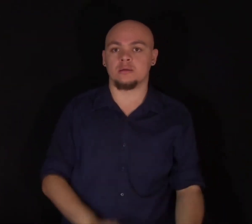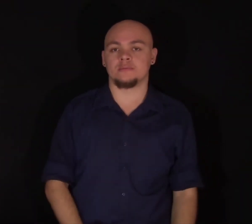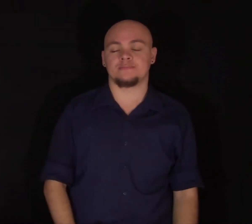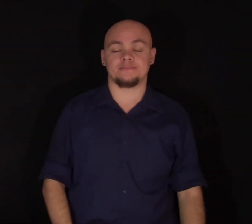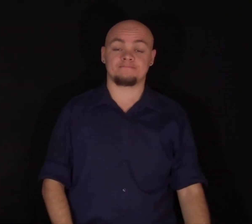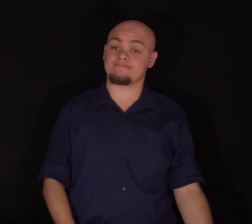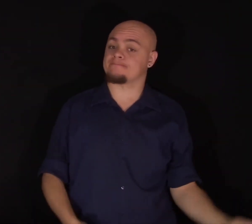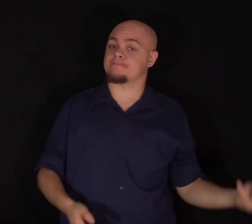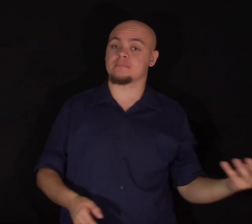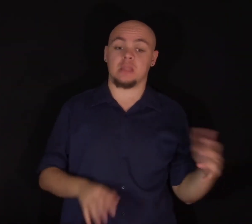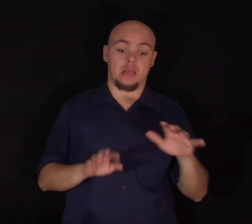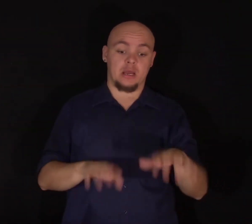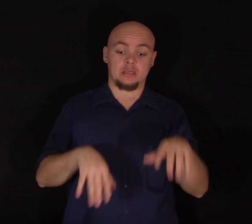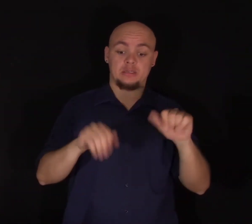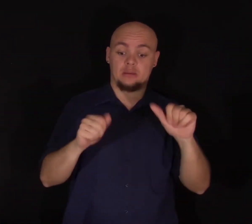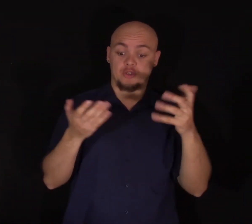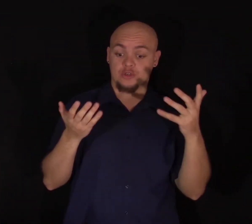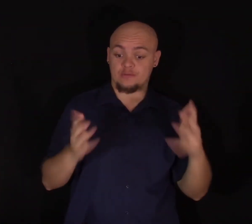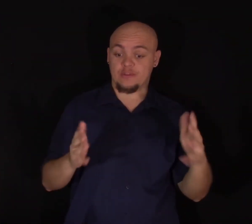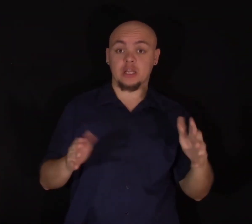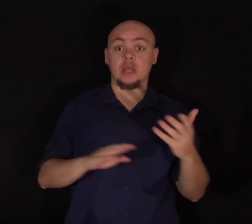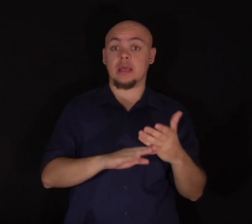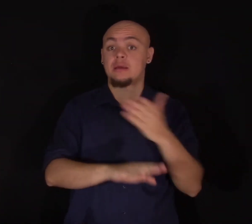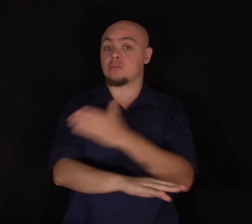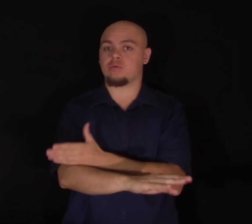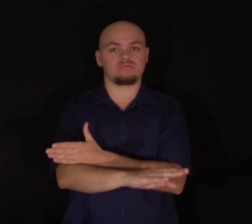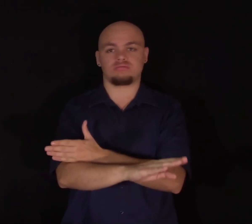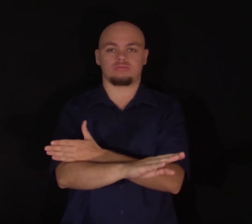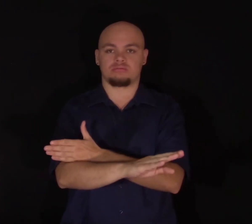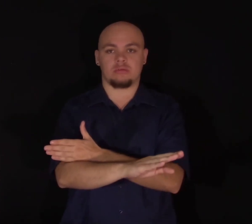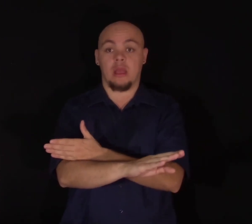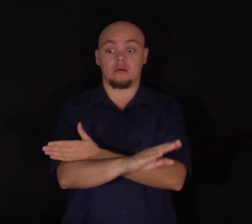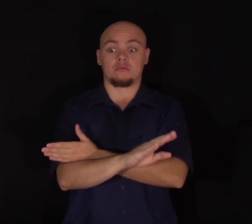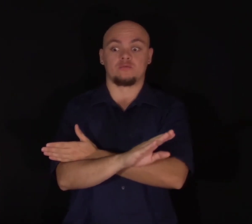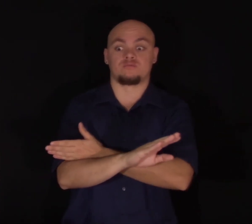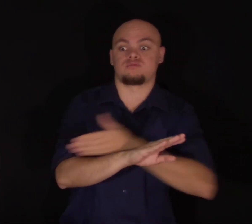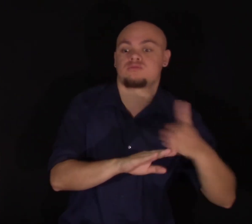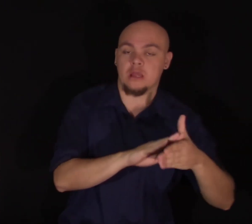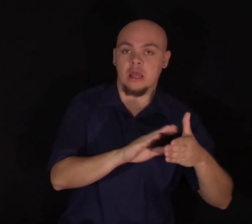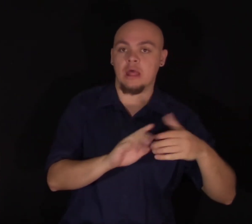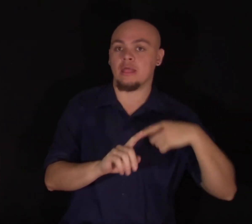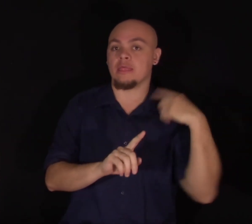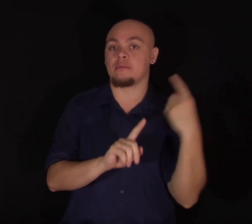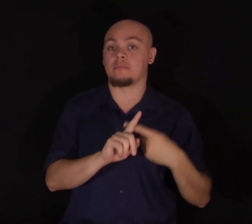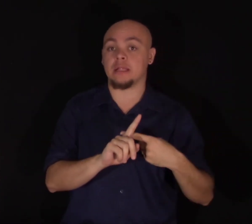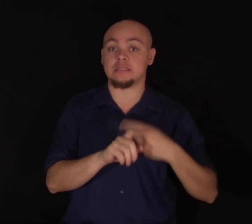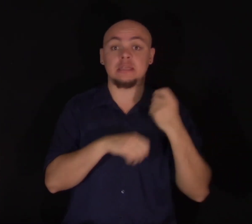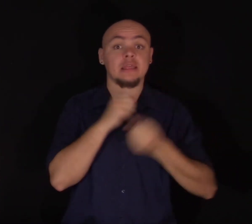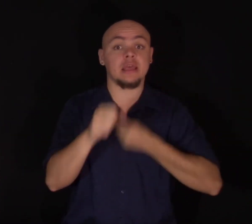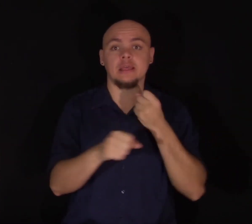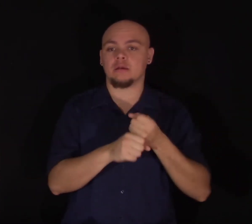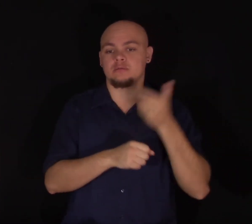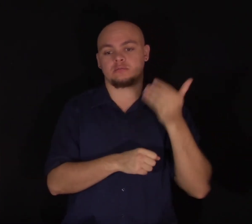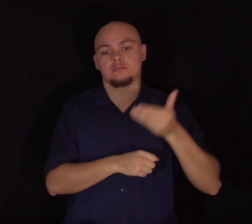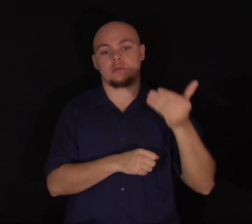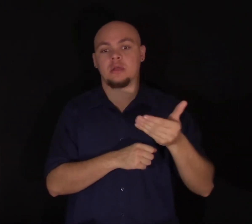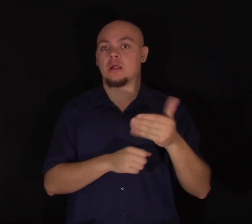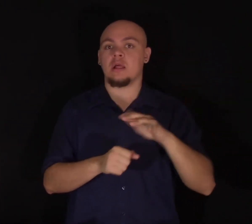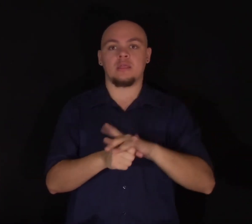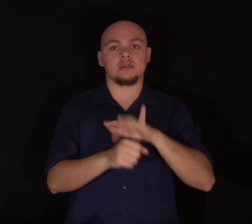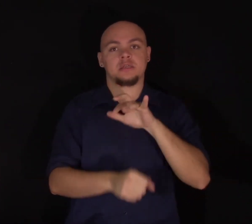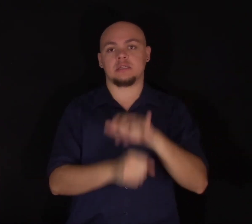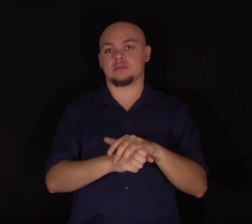Again, after adoption, instead of things getting better, they actually got worse. And in the months and years that went by, these tantrums